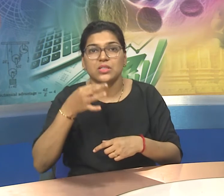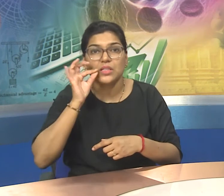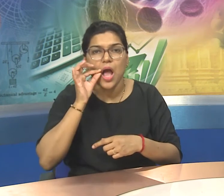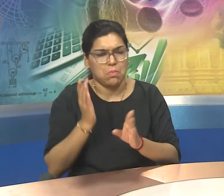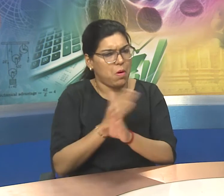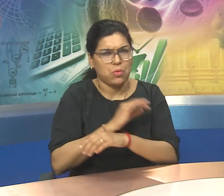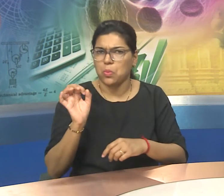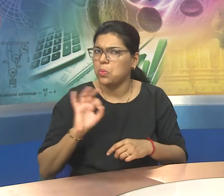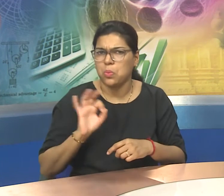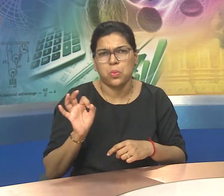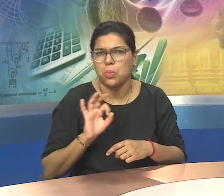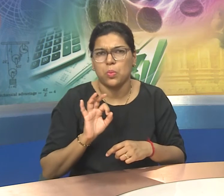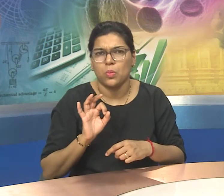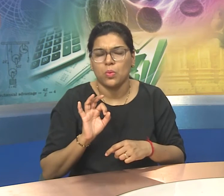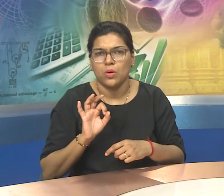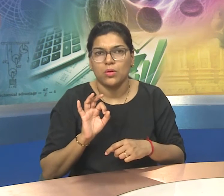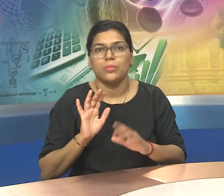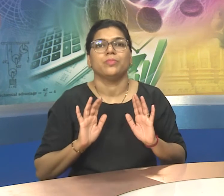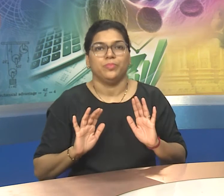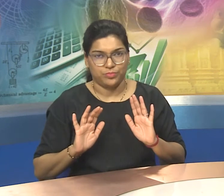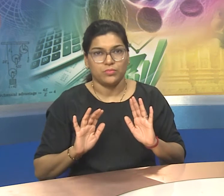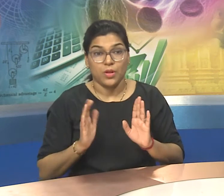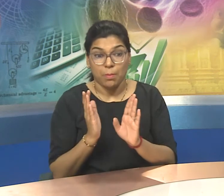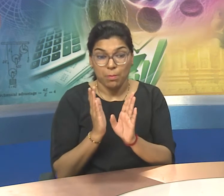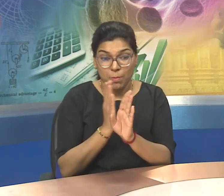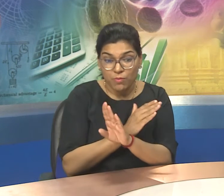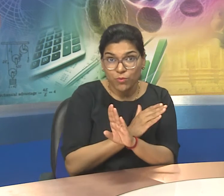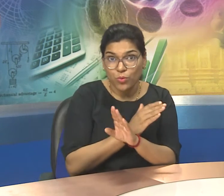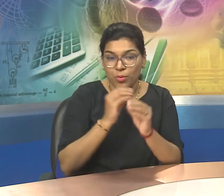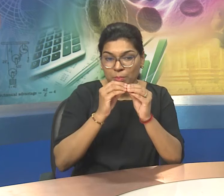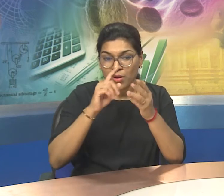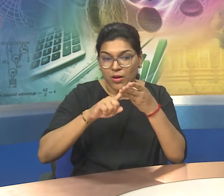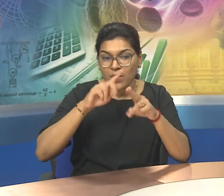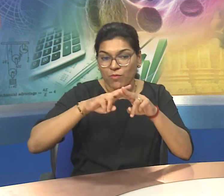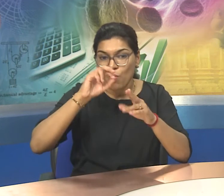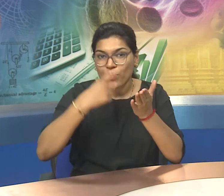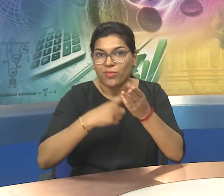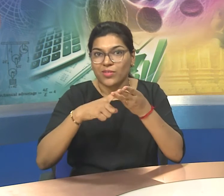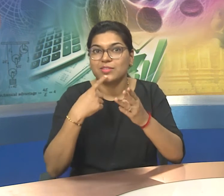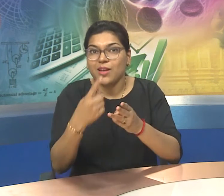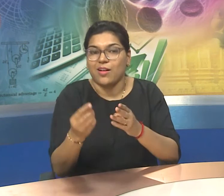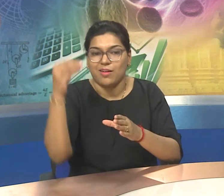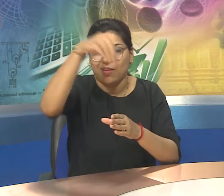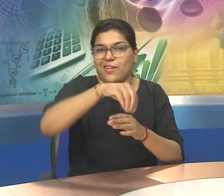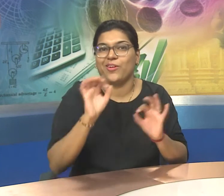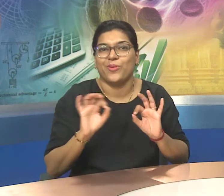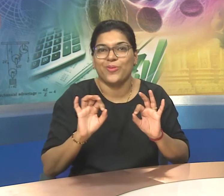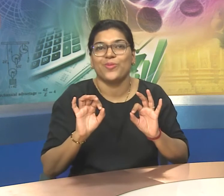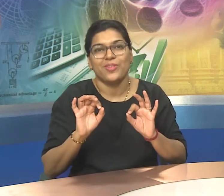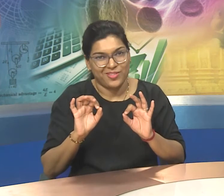Arij is the name of a person. The sentence is, Arij has